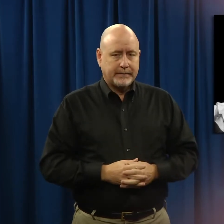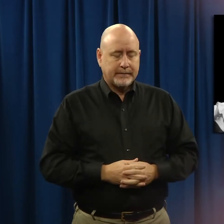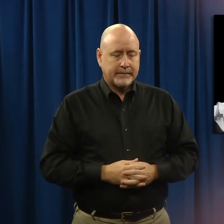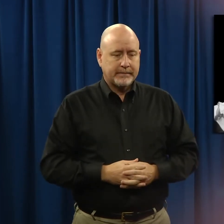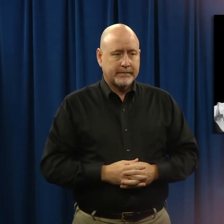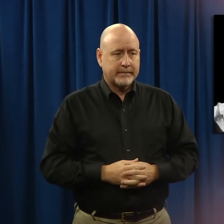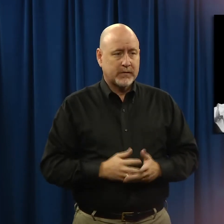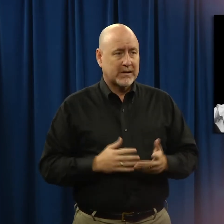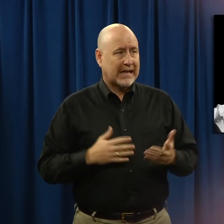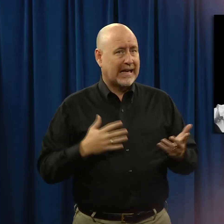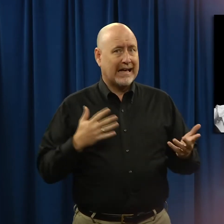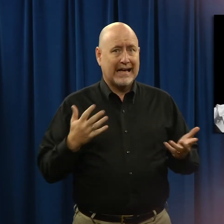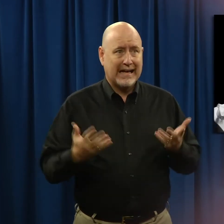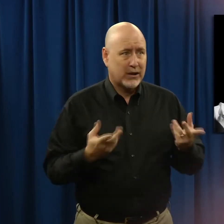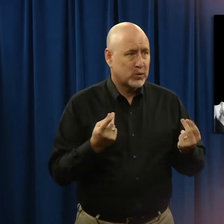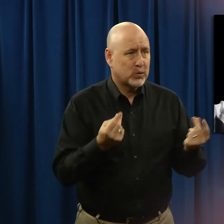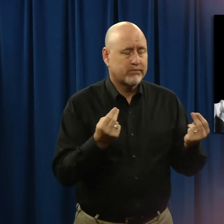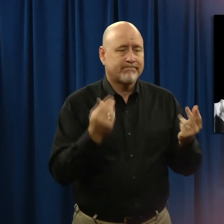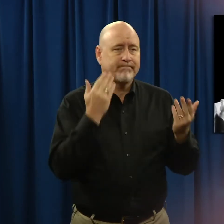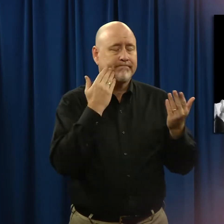I didn't know what I was going to do,